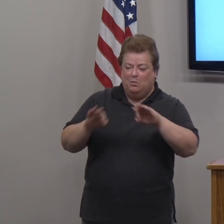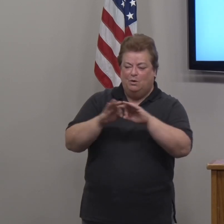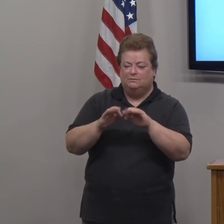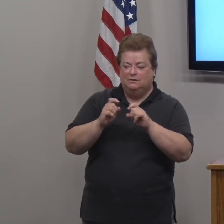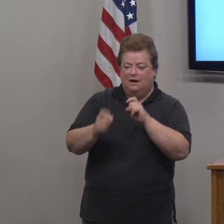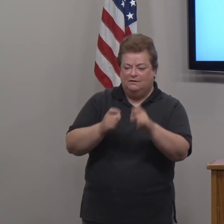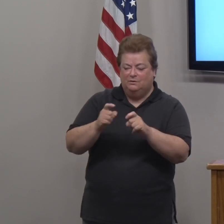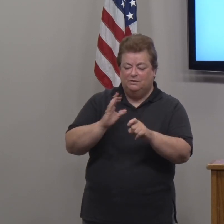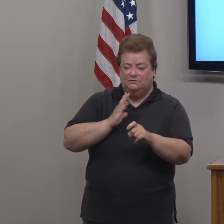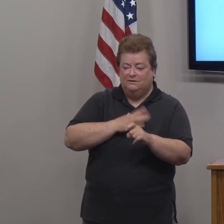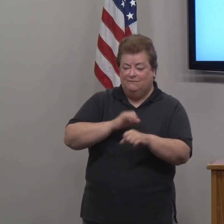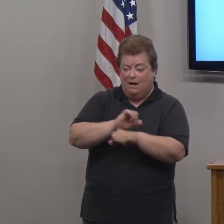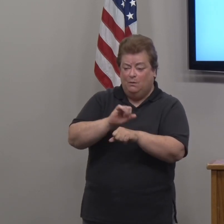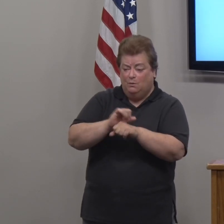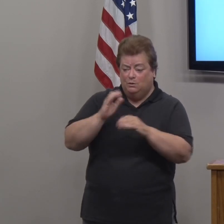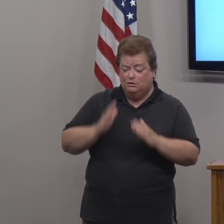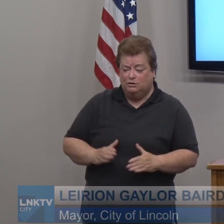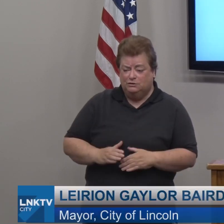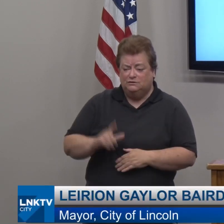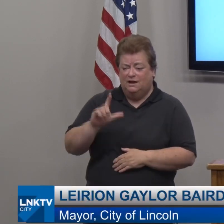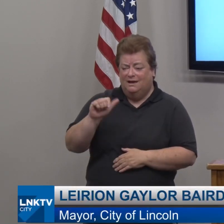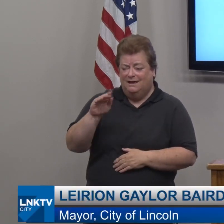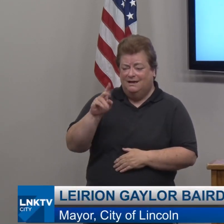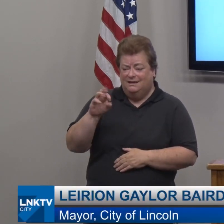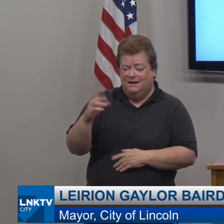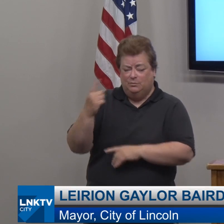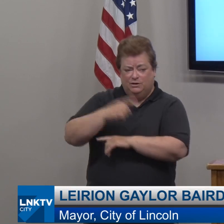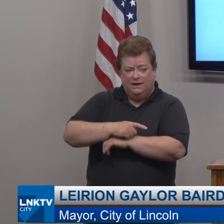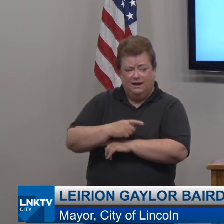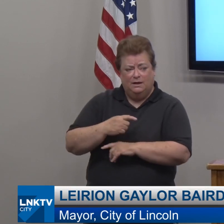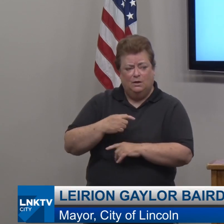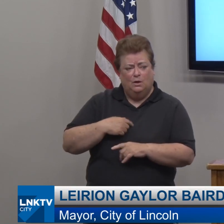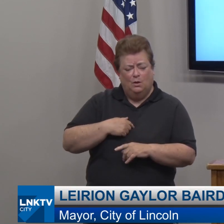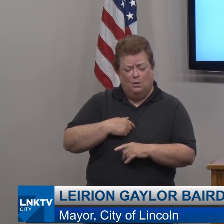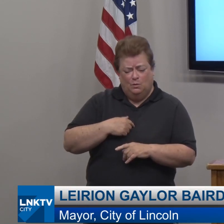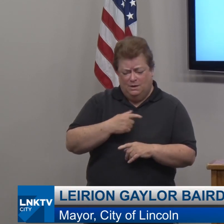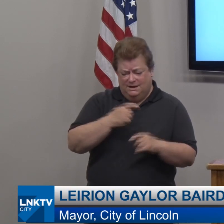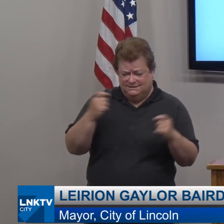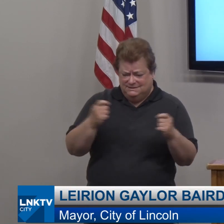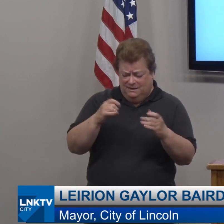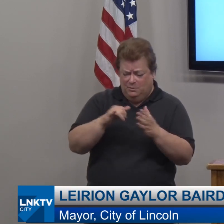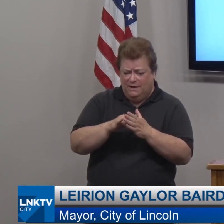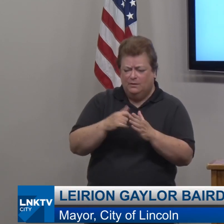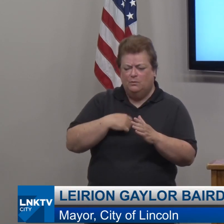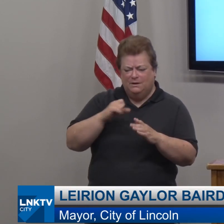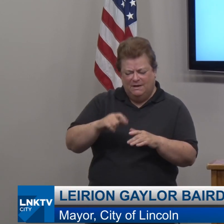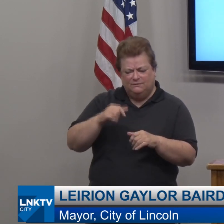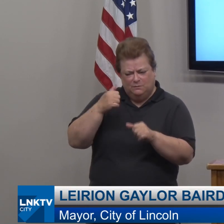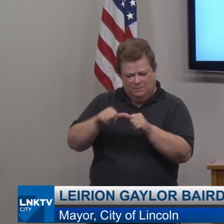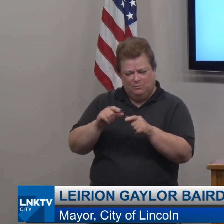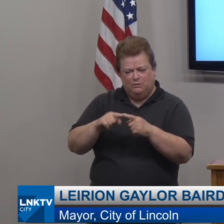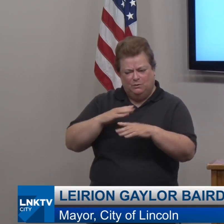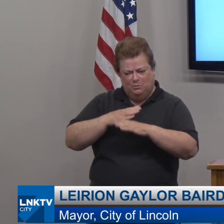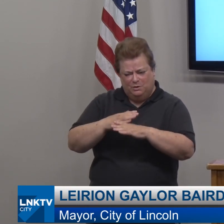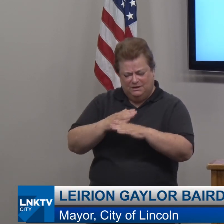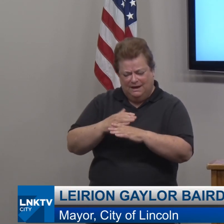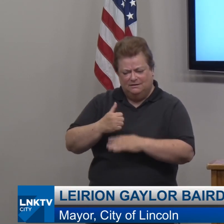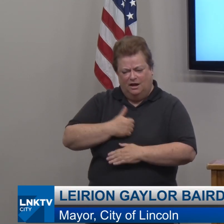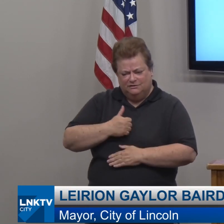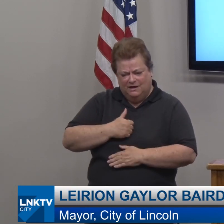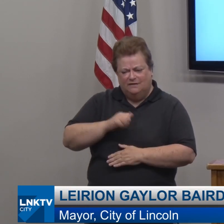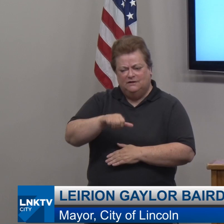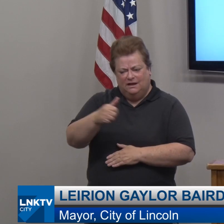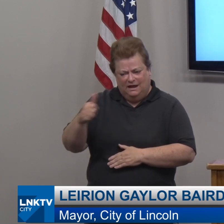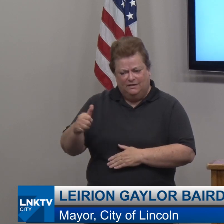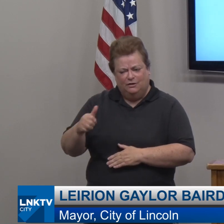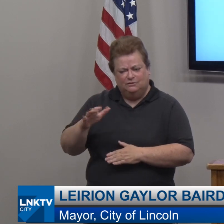as we celebrate Labor Day, in the spirit of this holiday, let's protect each other's health and safety. After other holiday